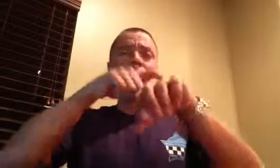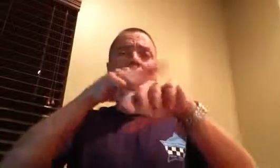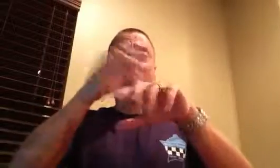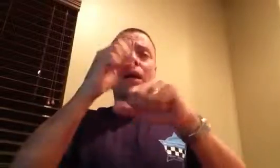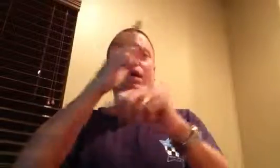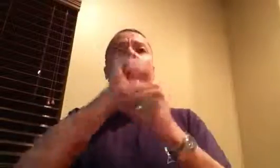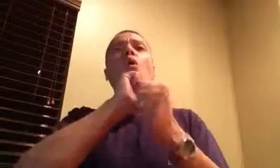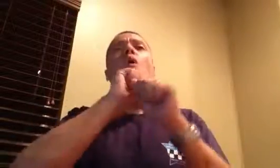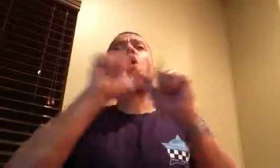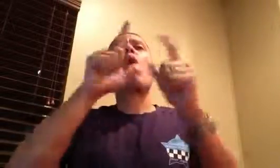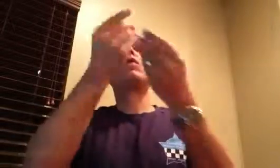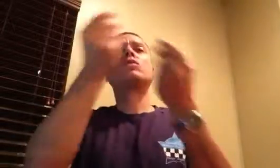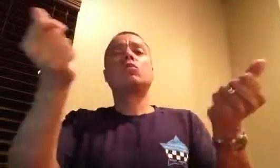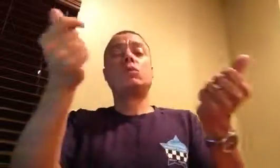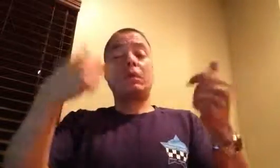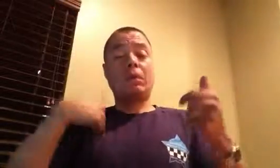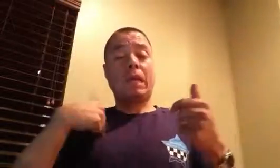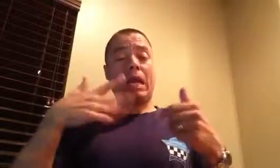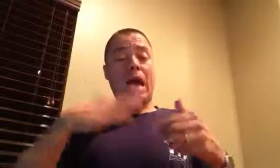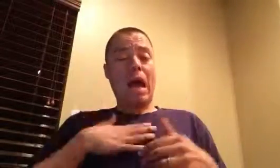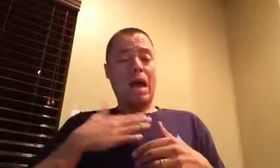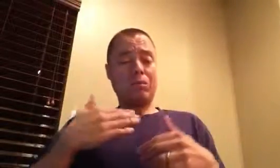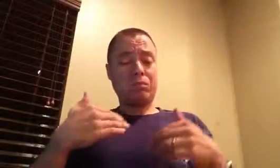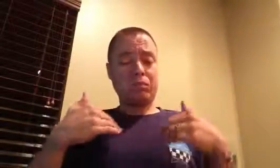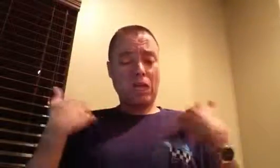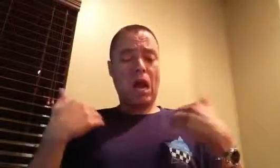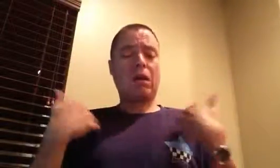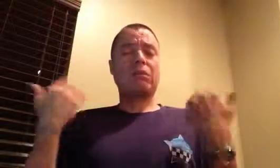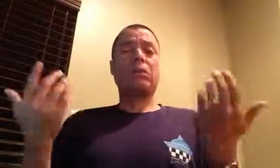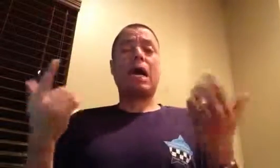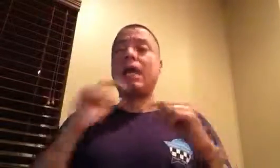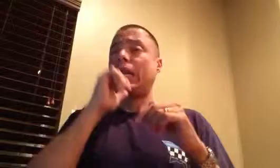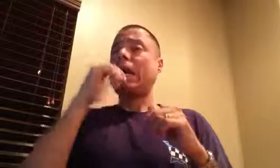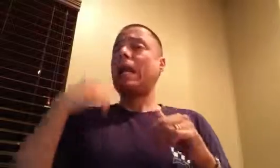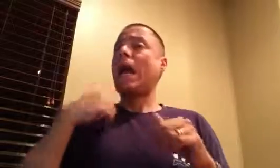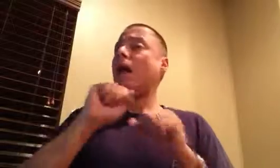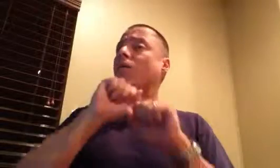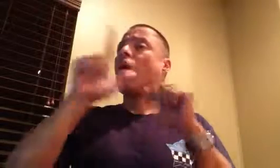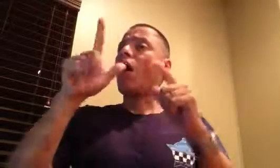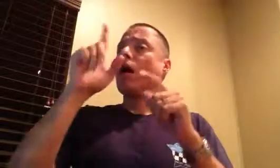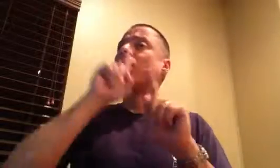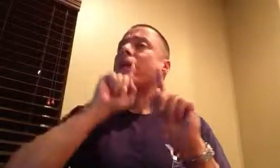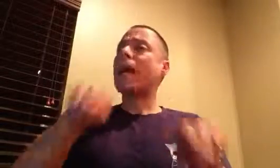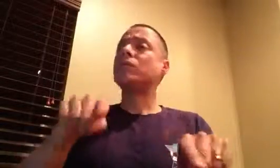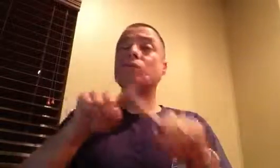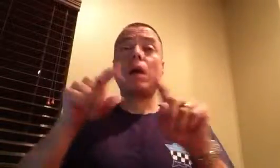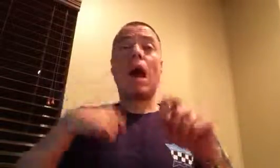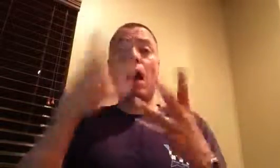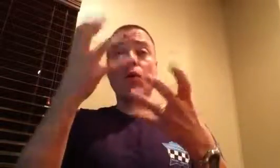I'm only a child and I don't have all the solutions. But I want you to realize, neither do you,